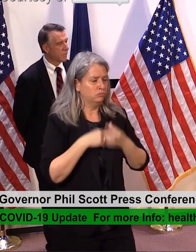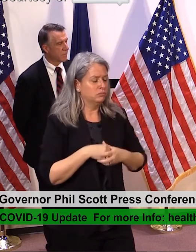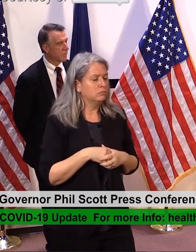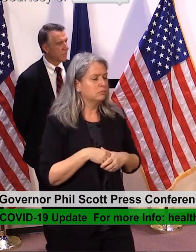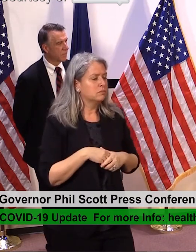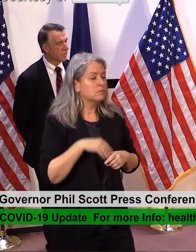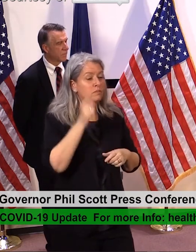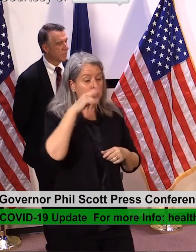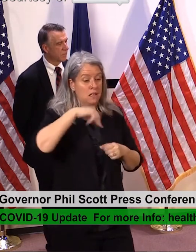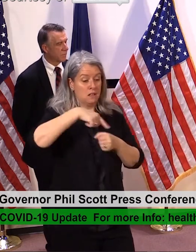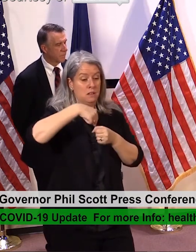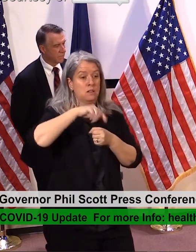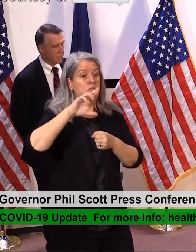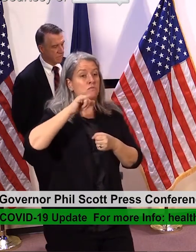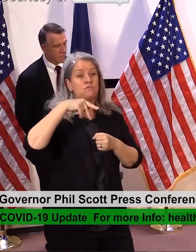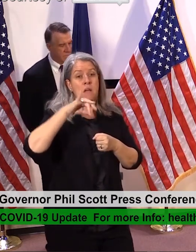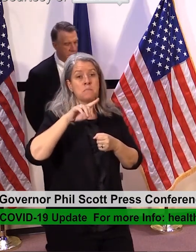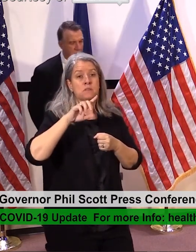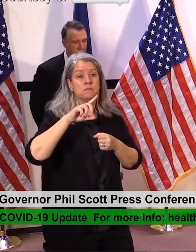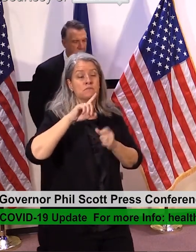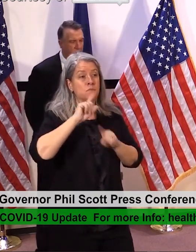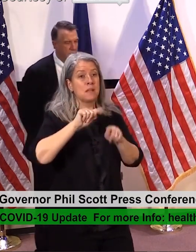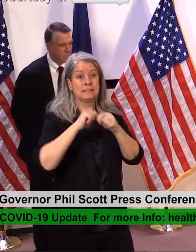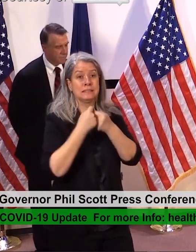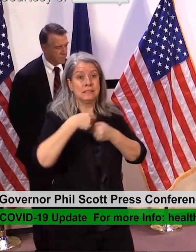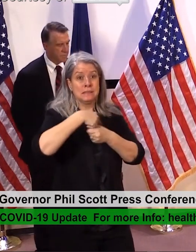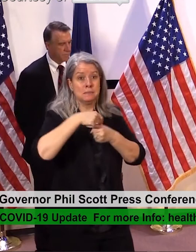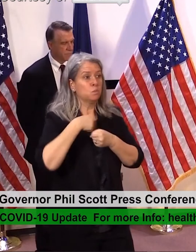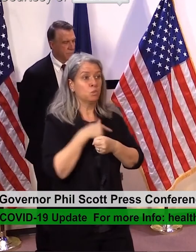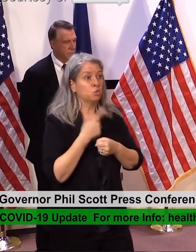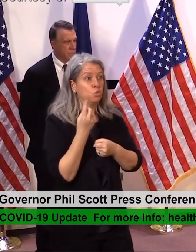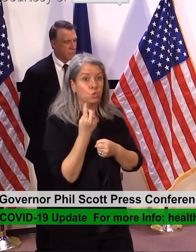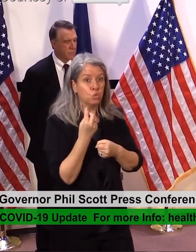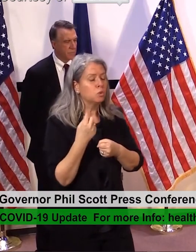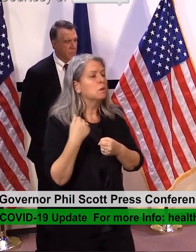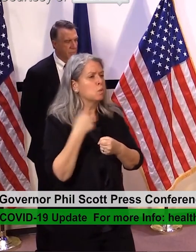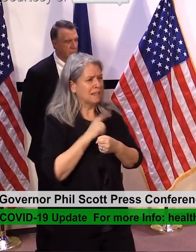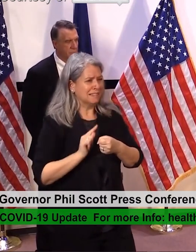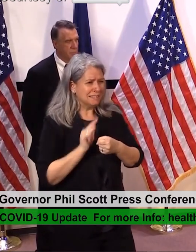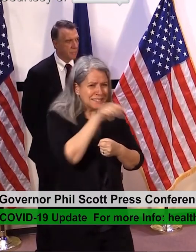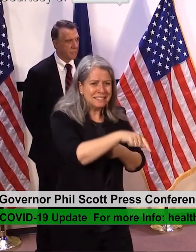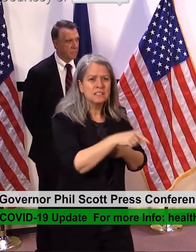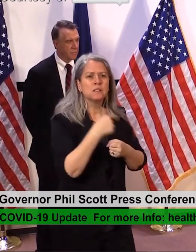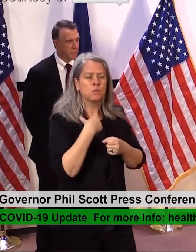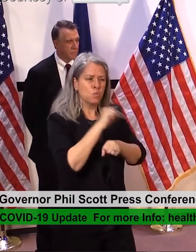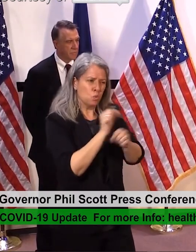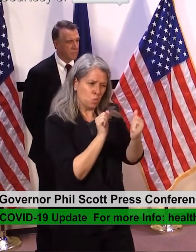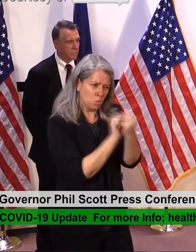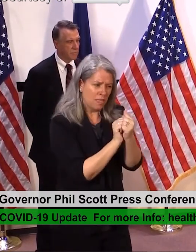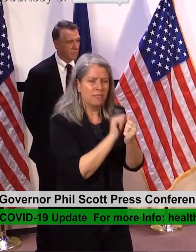Because part of our rapid response is we are embedded and working with the